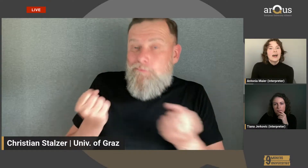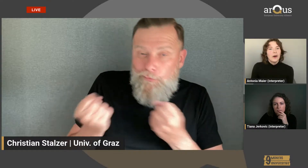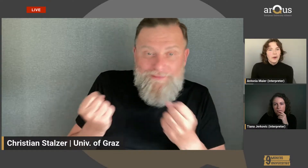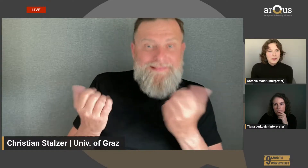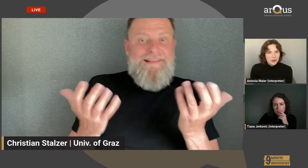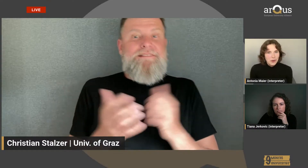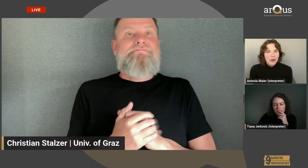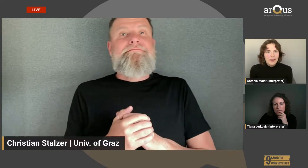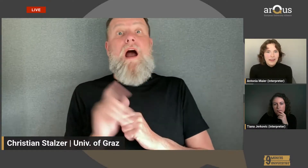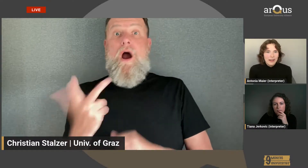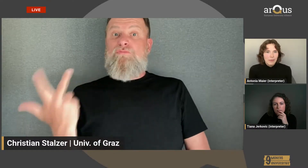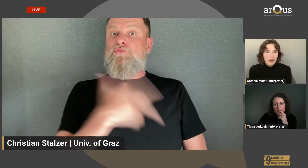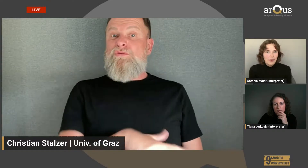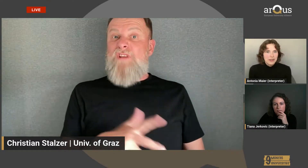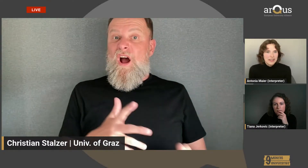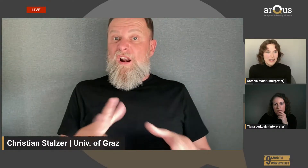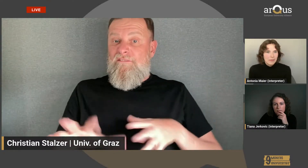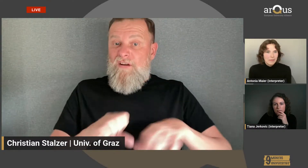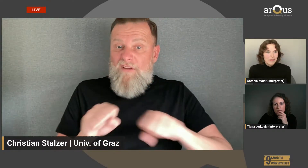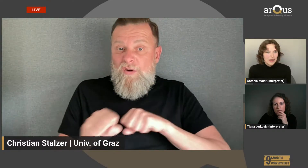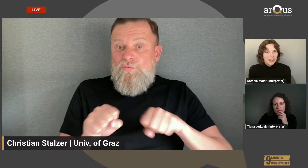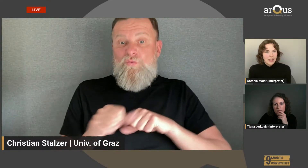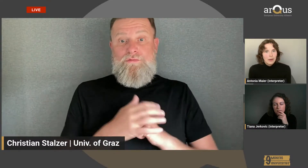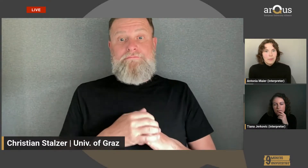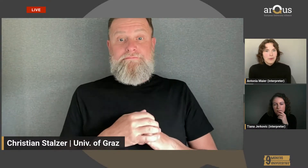institutions also think about